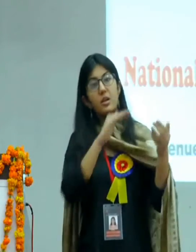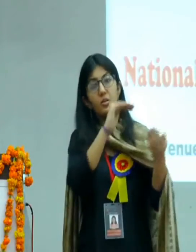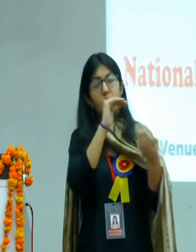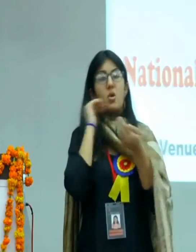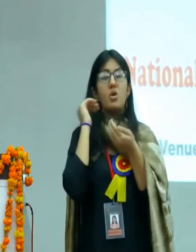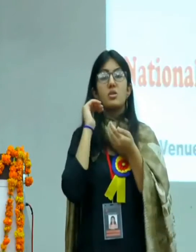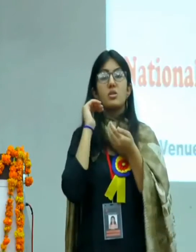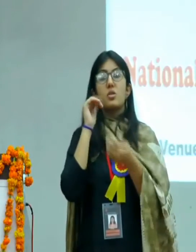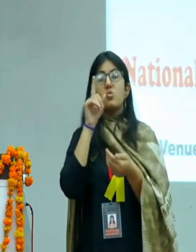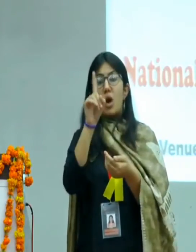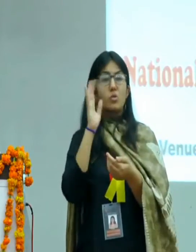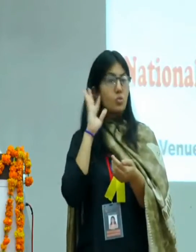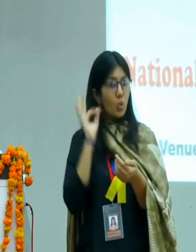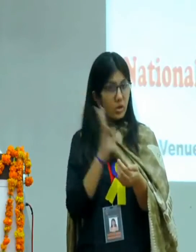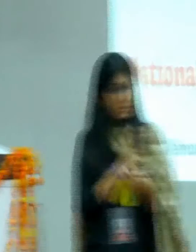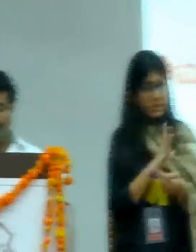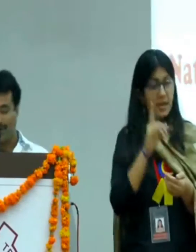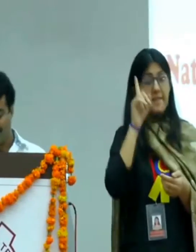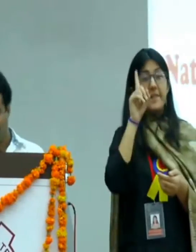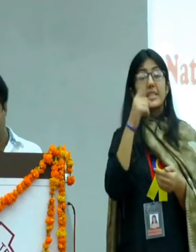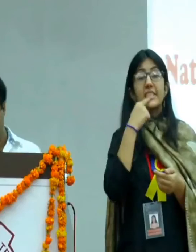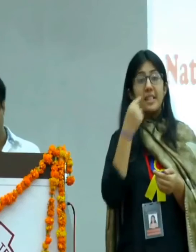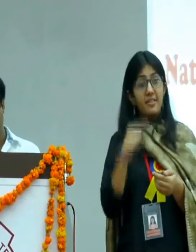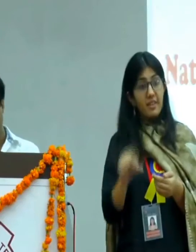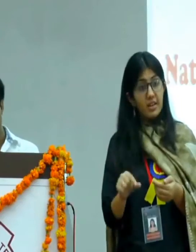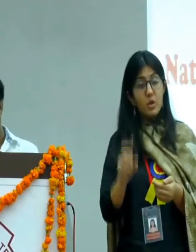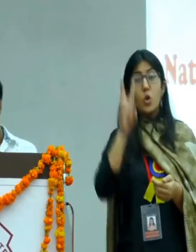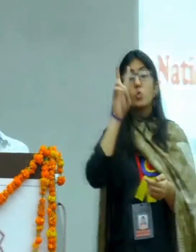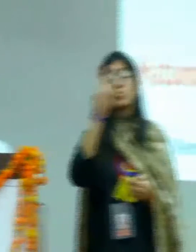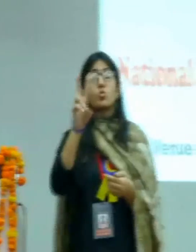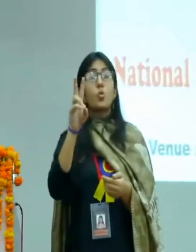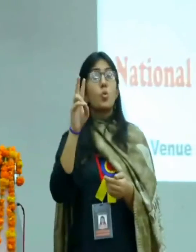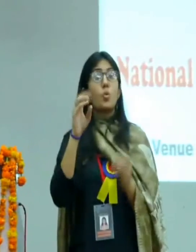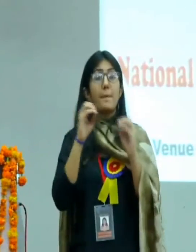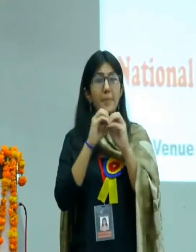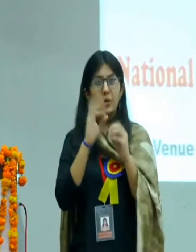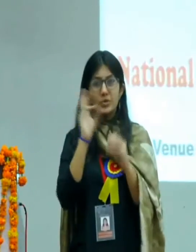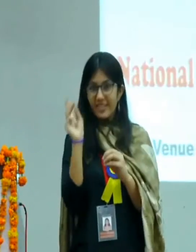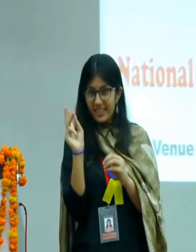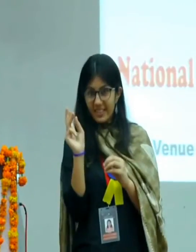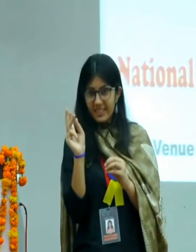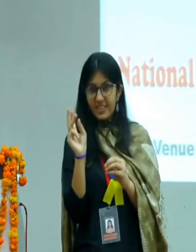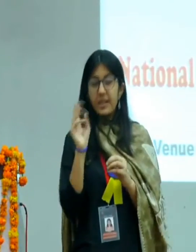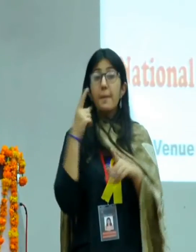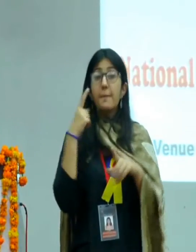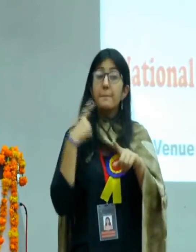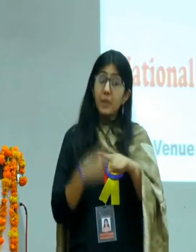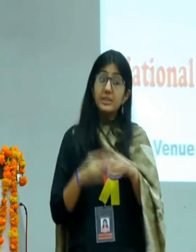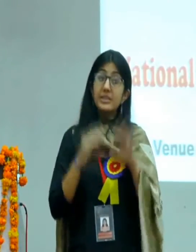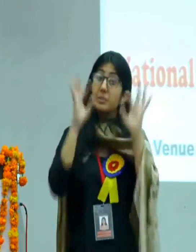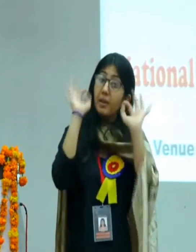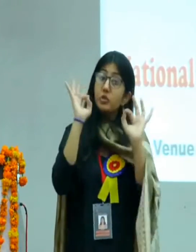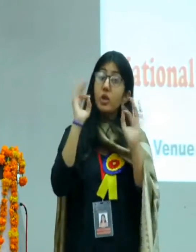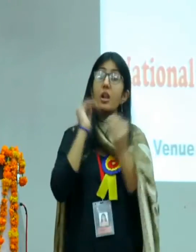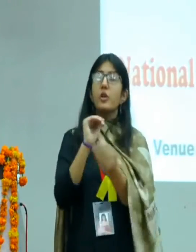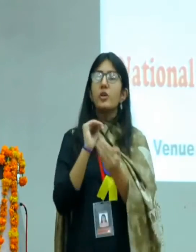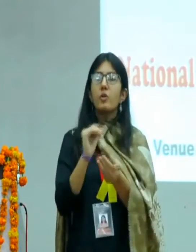prize, 1 silver prize, 2 bronze medals, along with Super Challenges Special